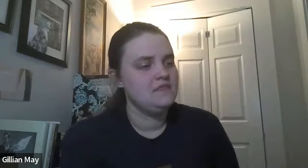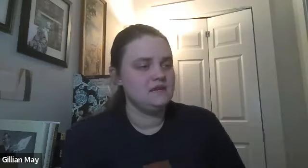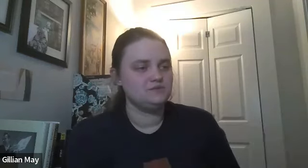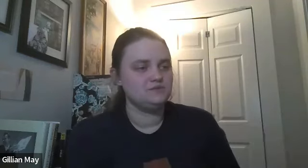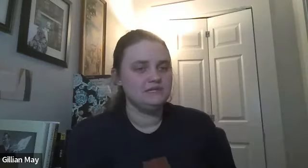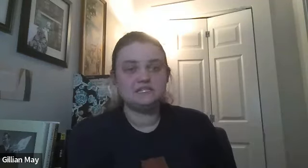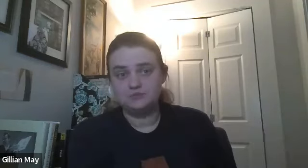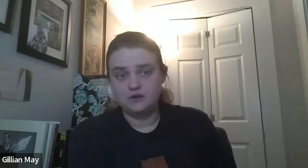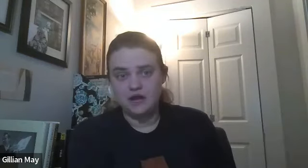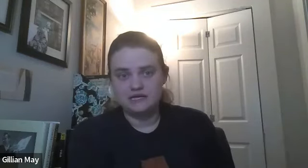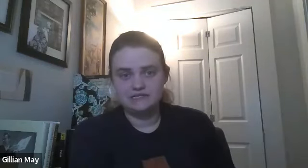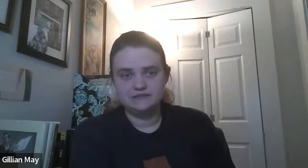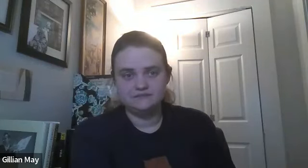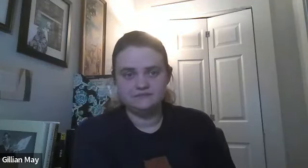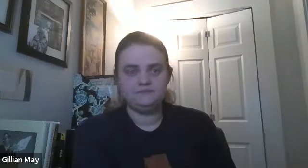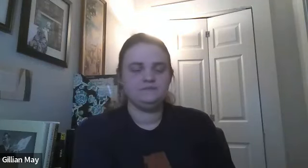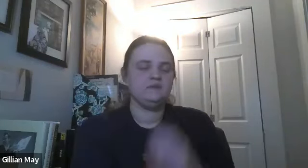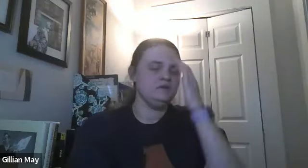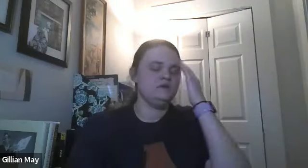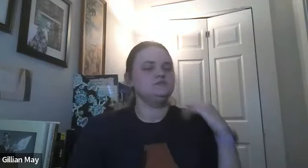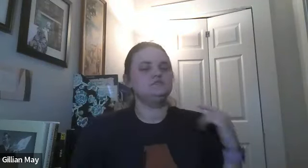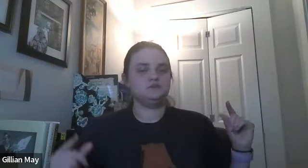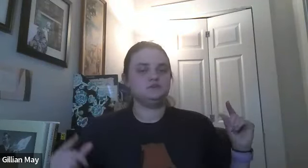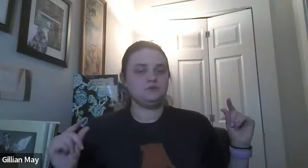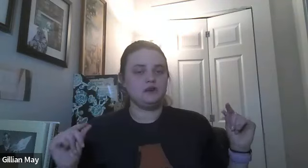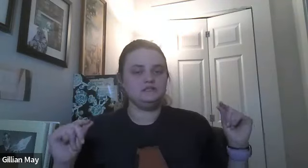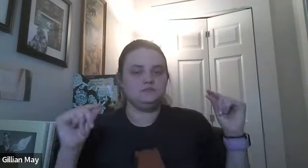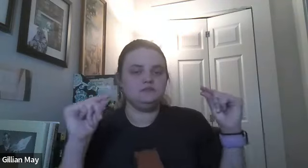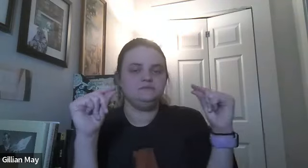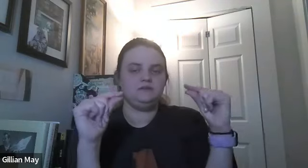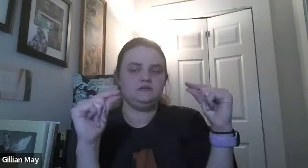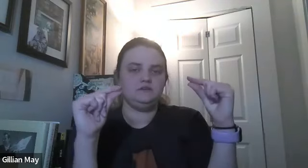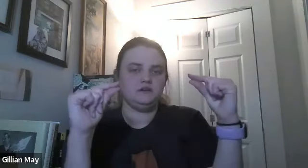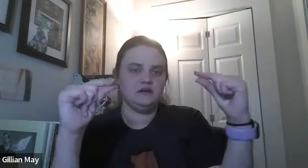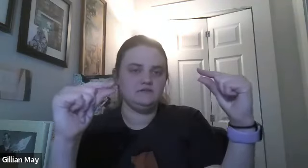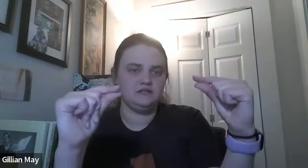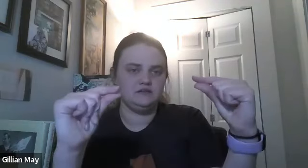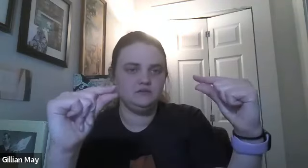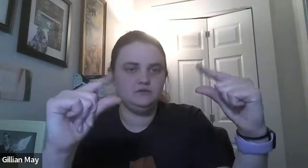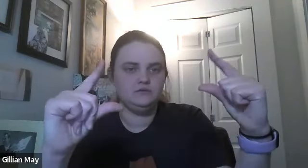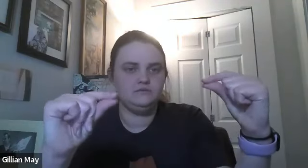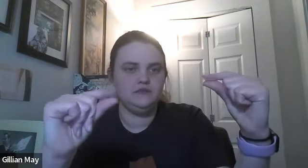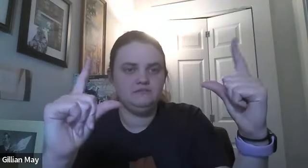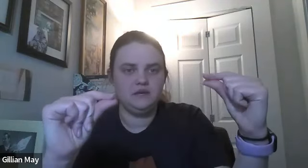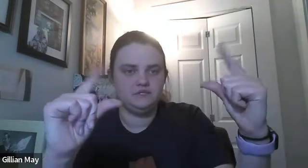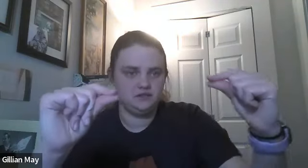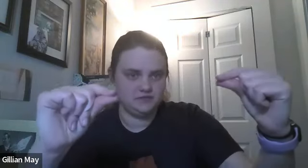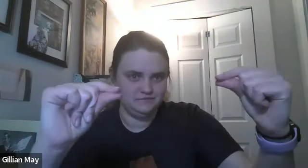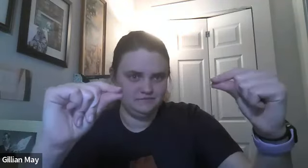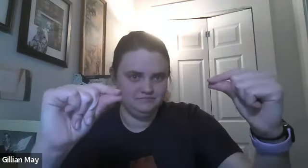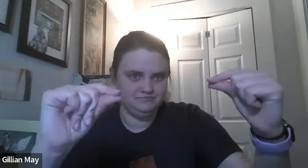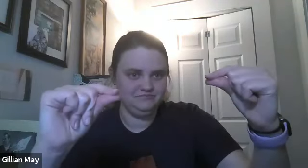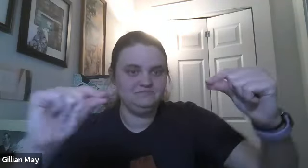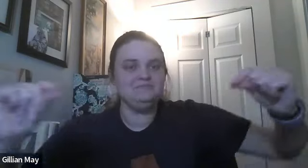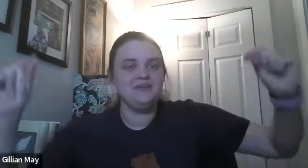The next one is surprised. So surprise is going to be, you're going to have like little, think of baby sharks.